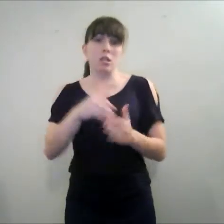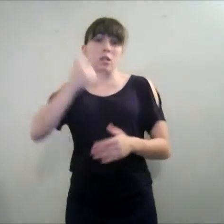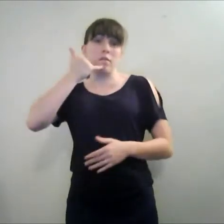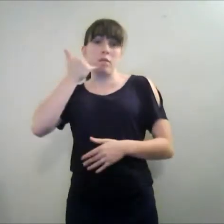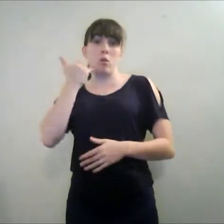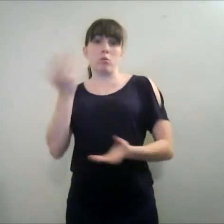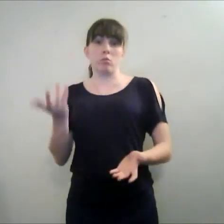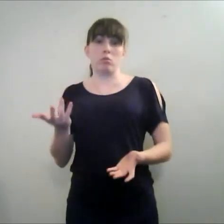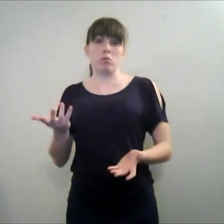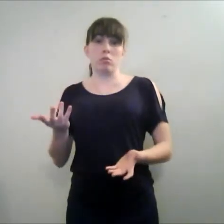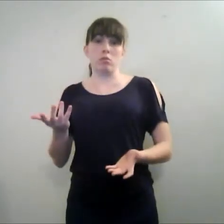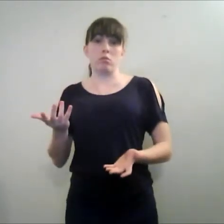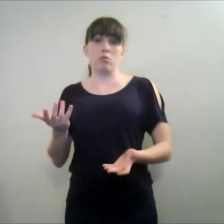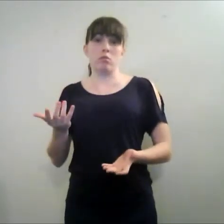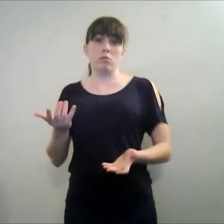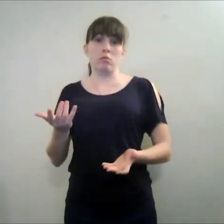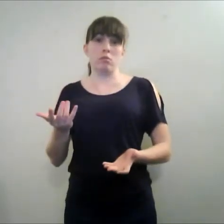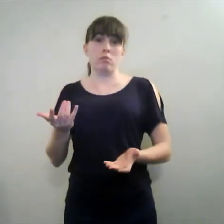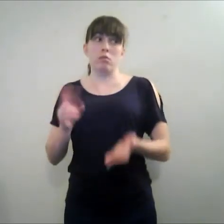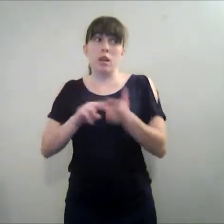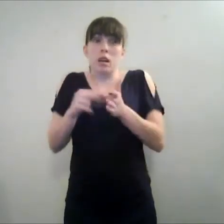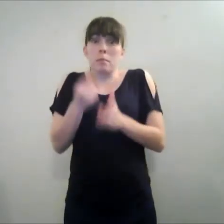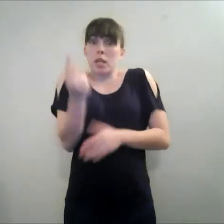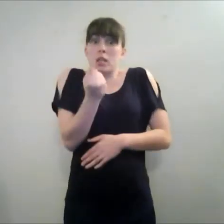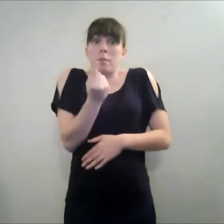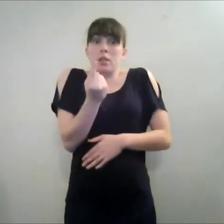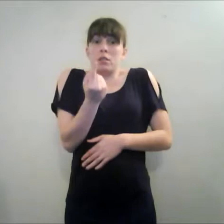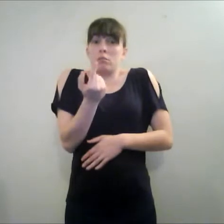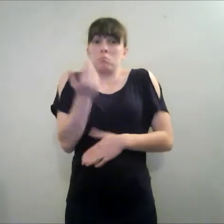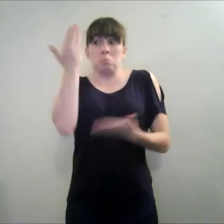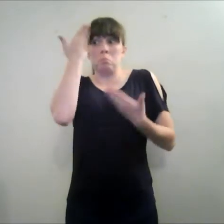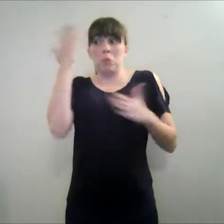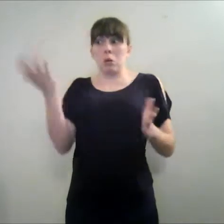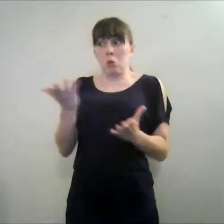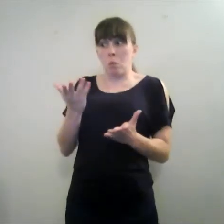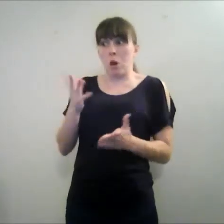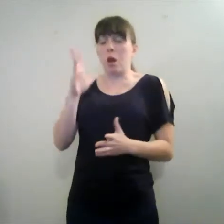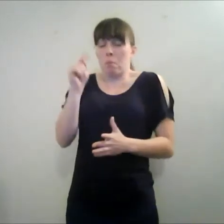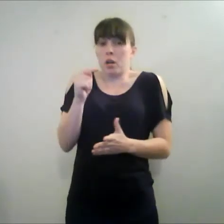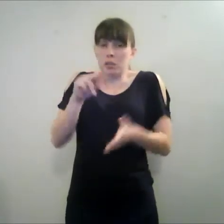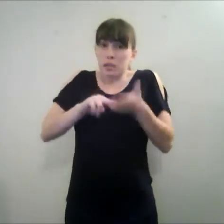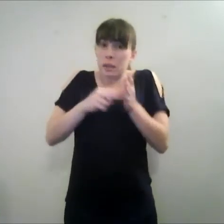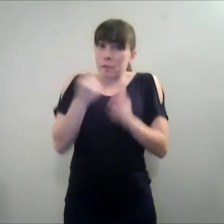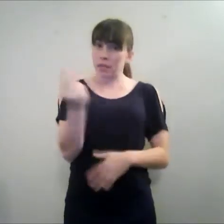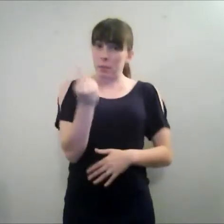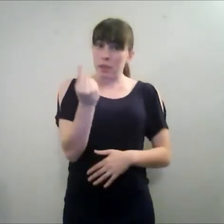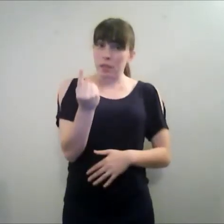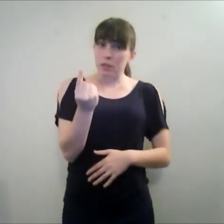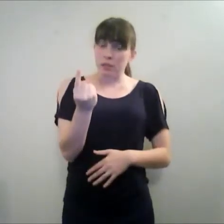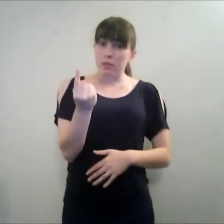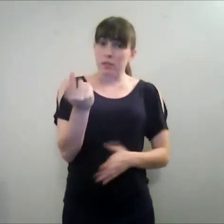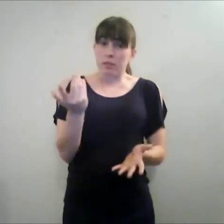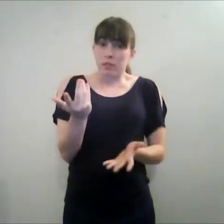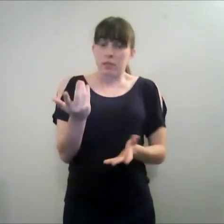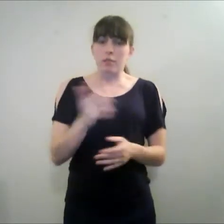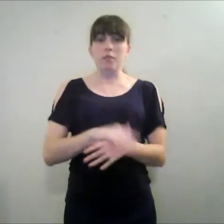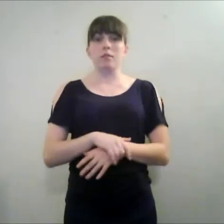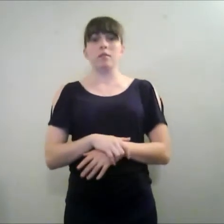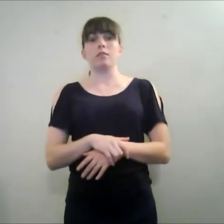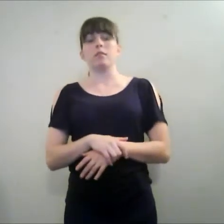means something. I don't know what. I rely on a futurologist to tell me. It has to be a utility which is extensible,